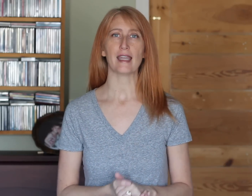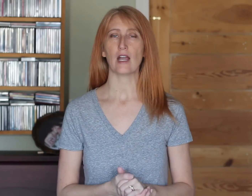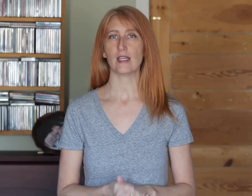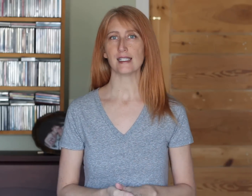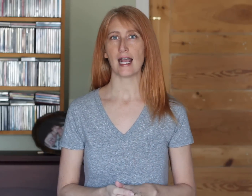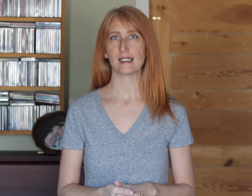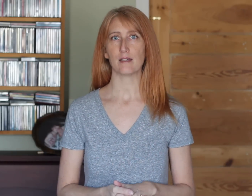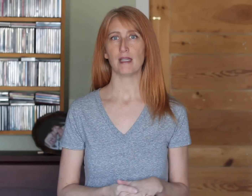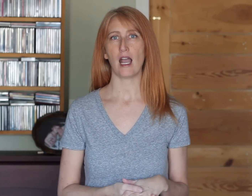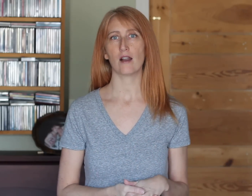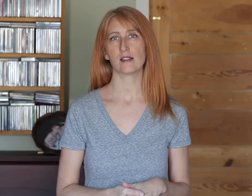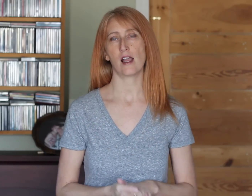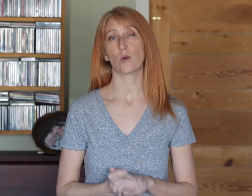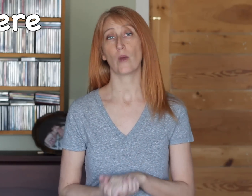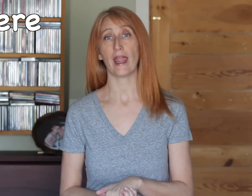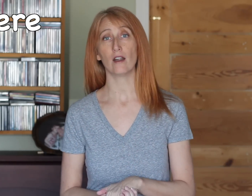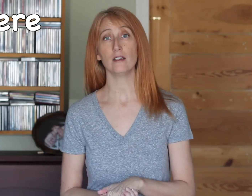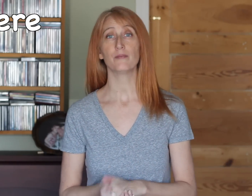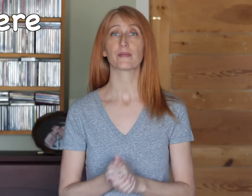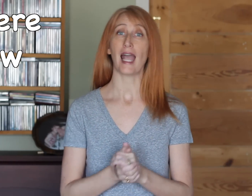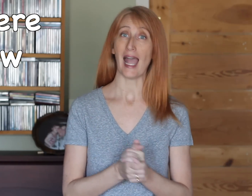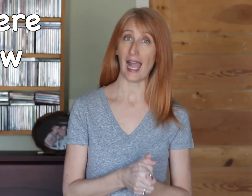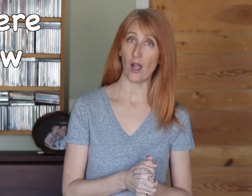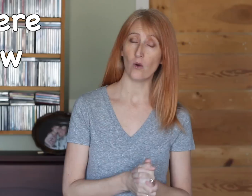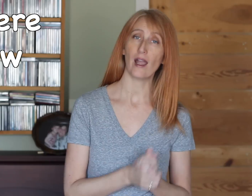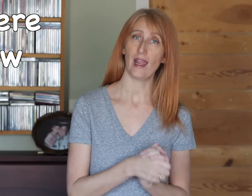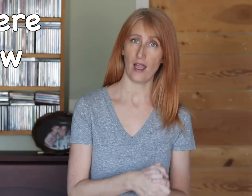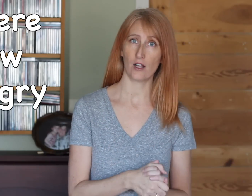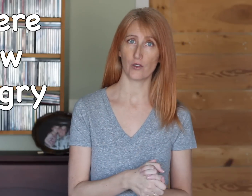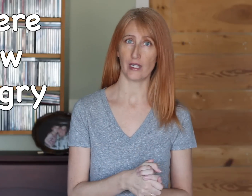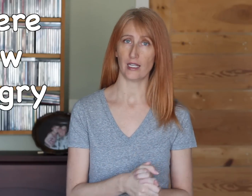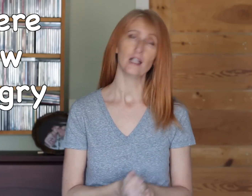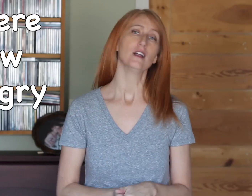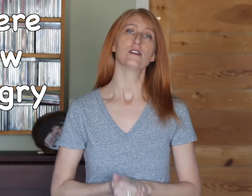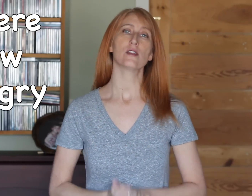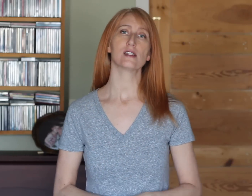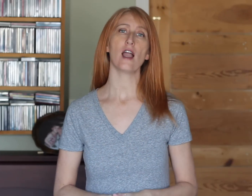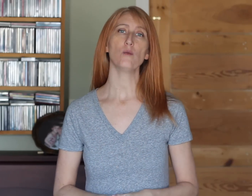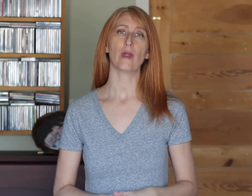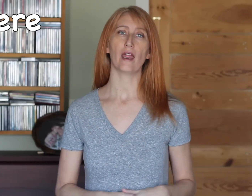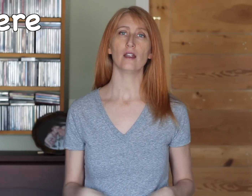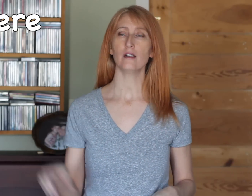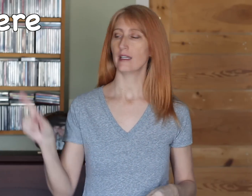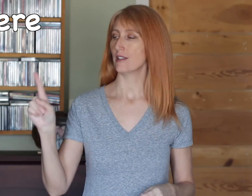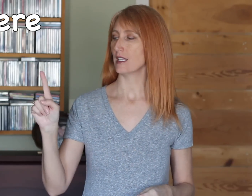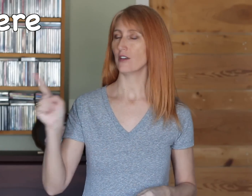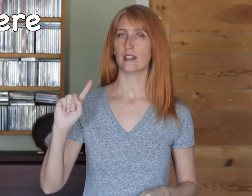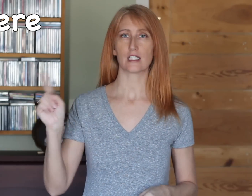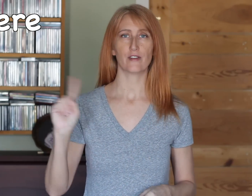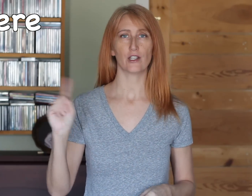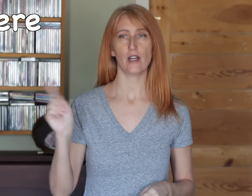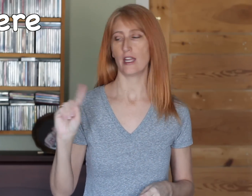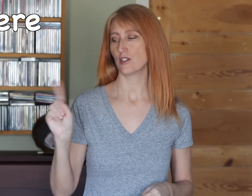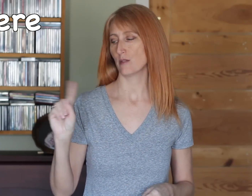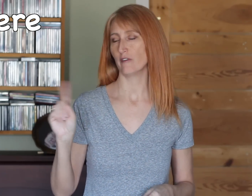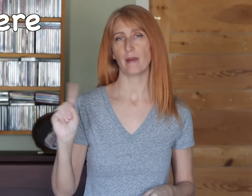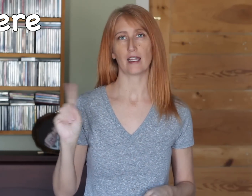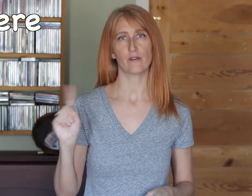now he's asking me how to sign where, how, and hungry. So the sign where, you take your index finger and you just move it back and forth